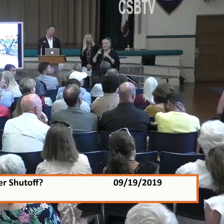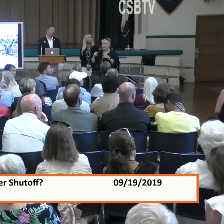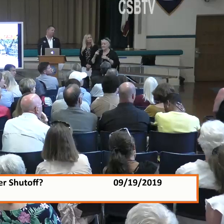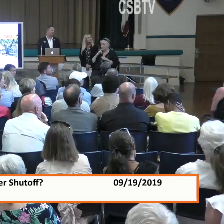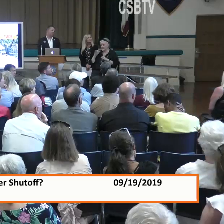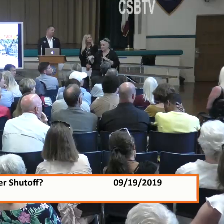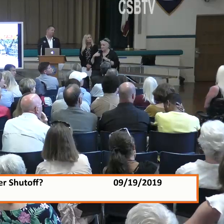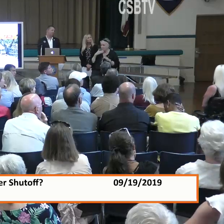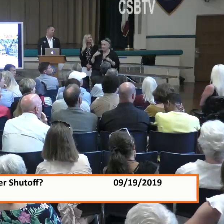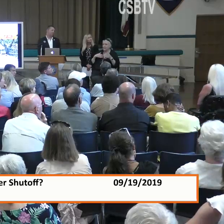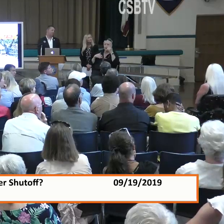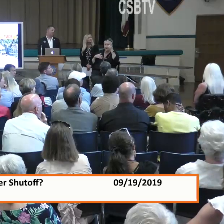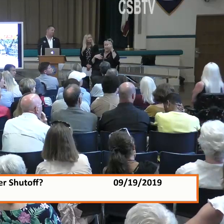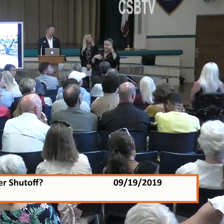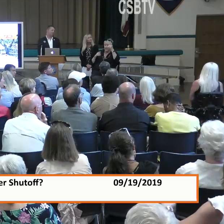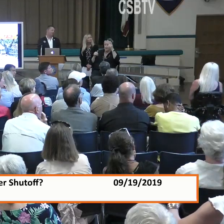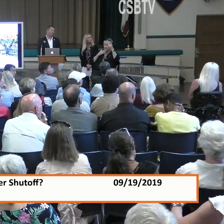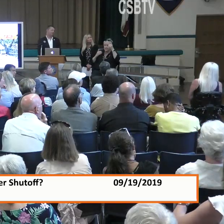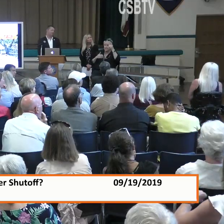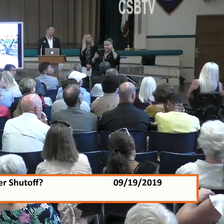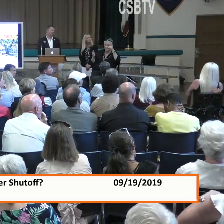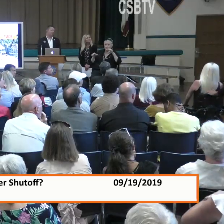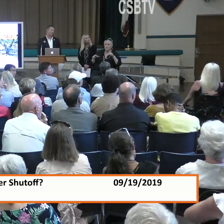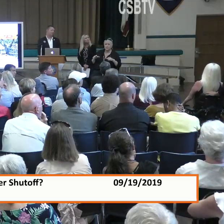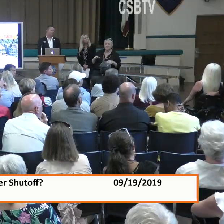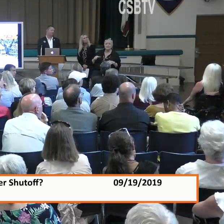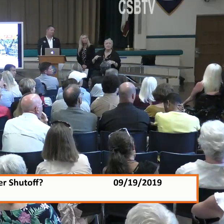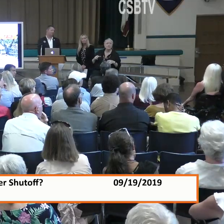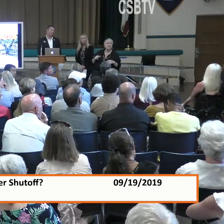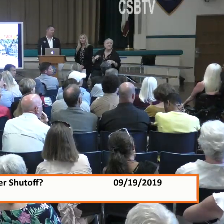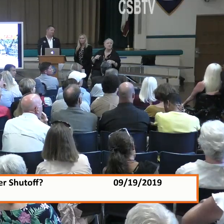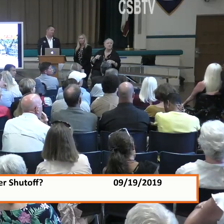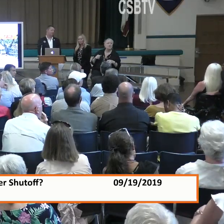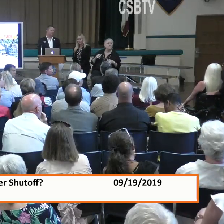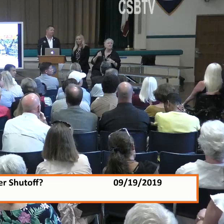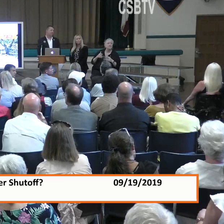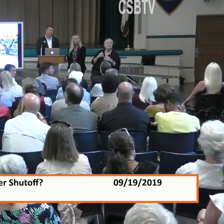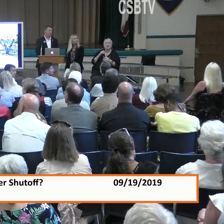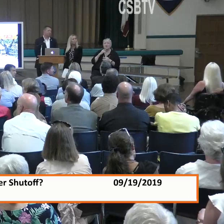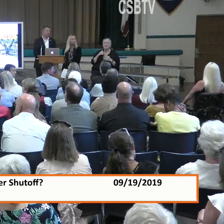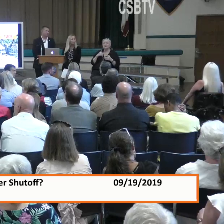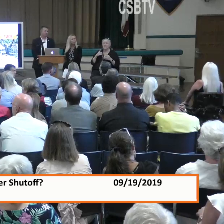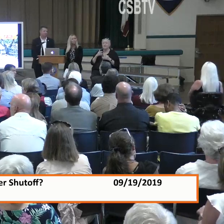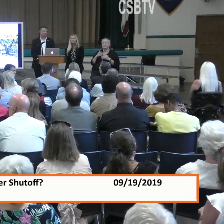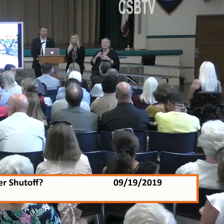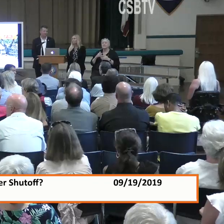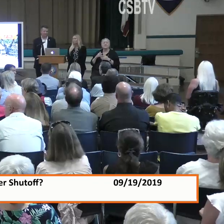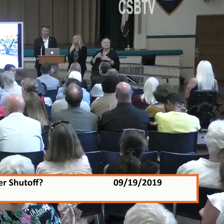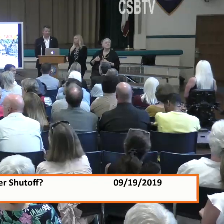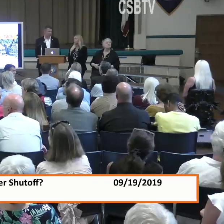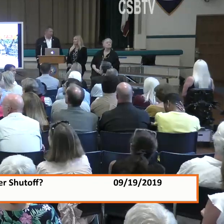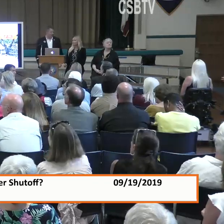is a good thing the helicopters are doing, not have them live in fear. And back to Anthony.